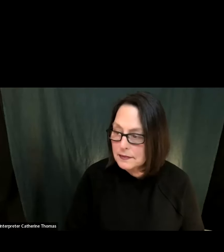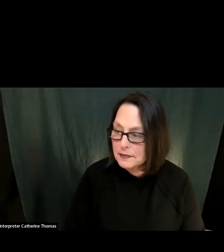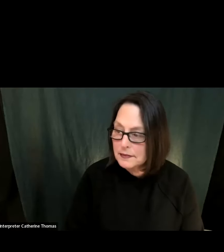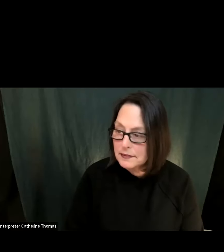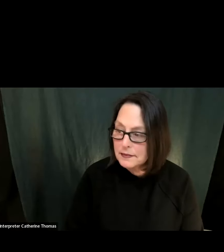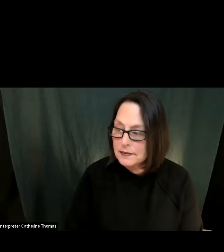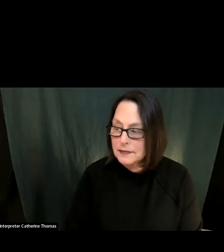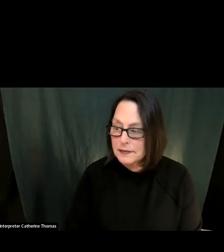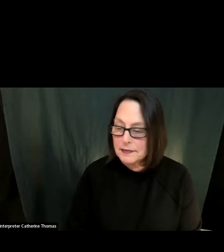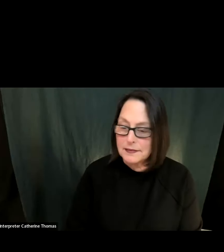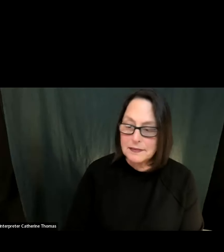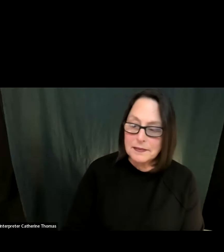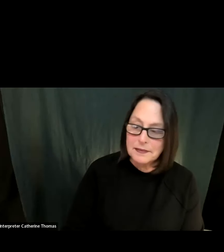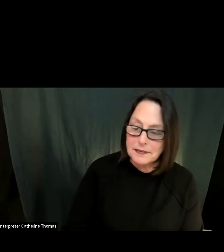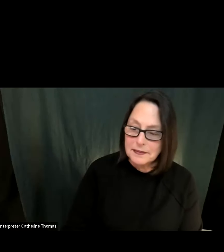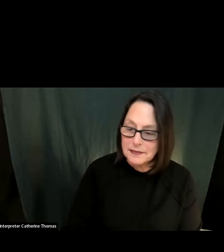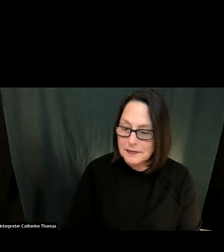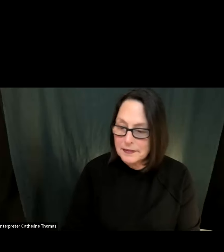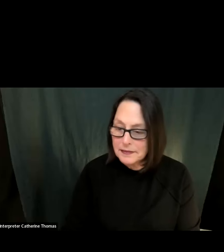Okay, folks are starting to come back on.